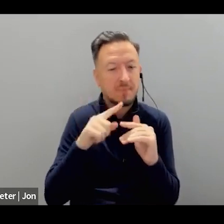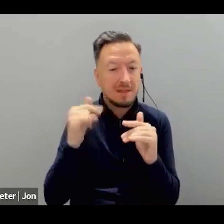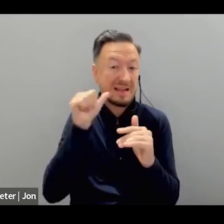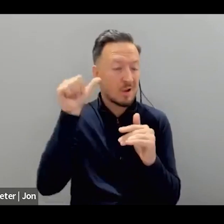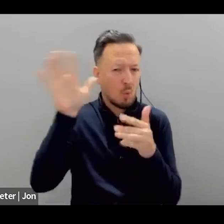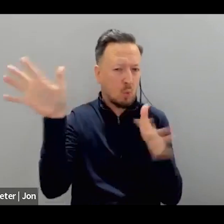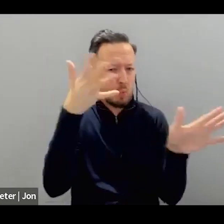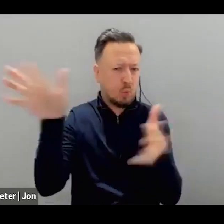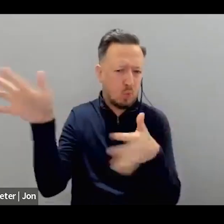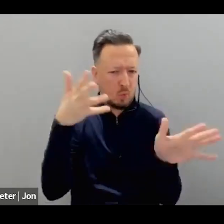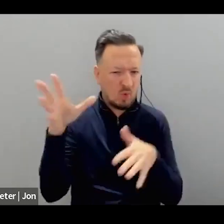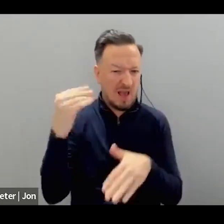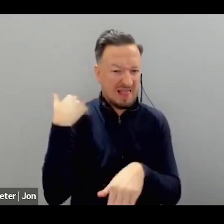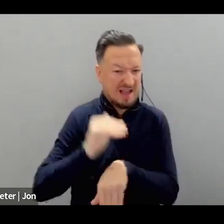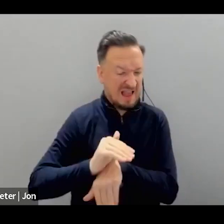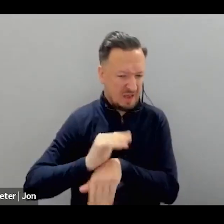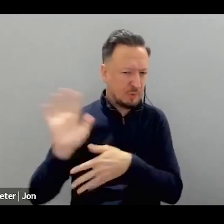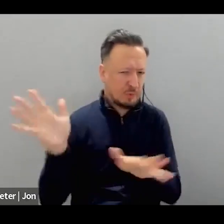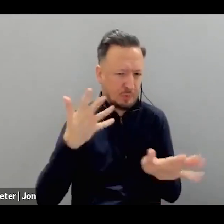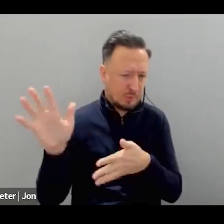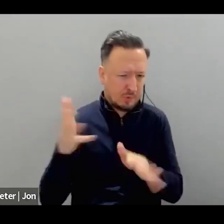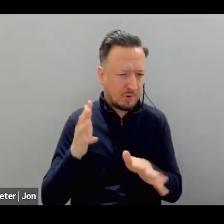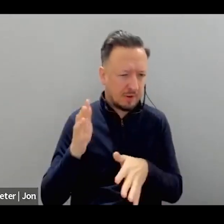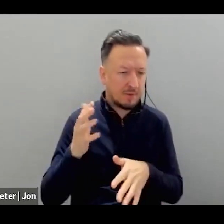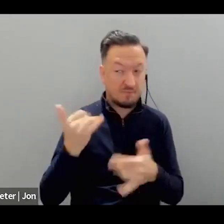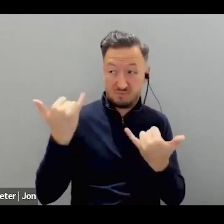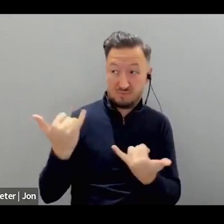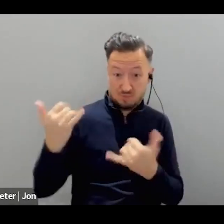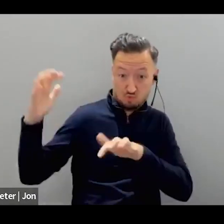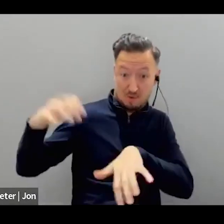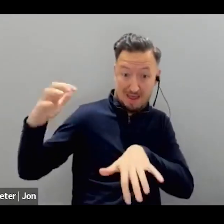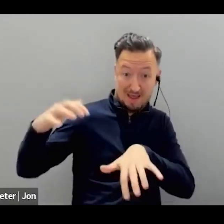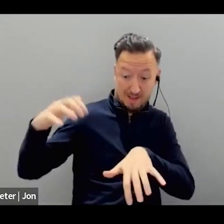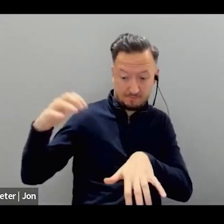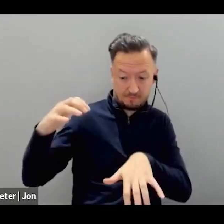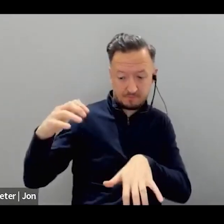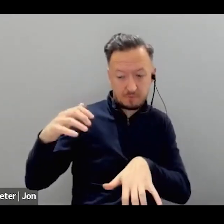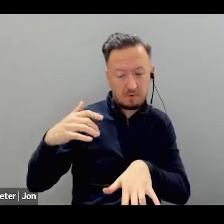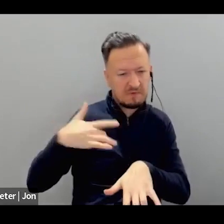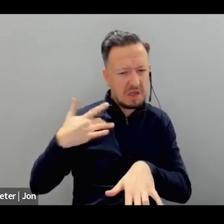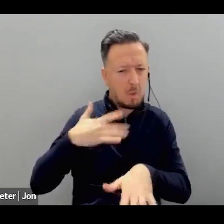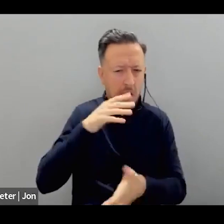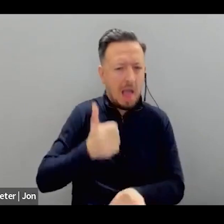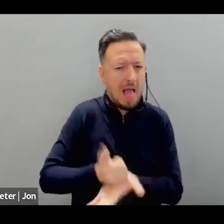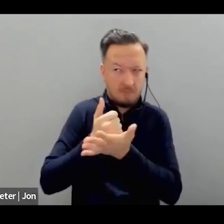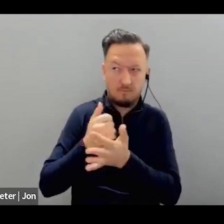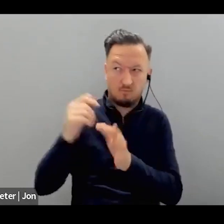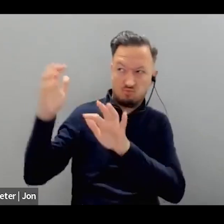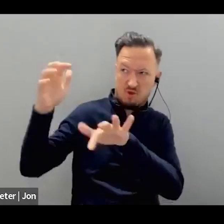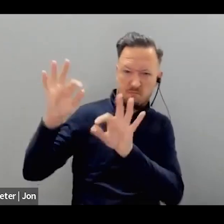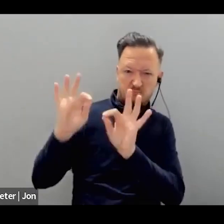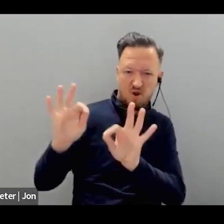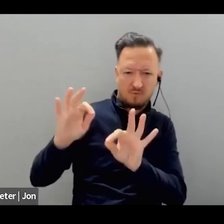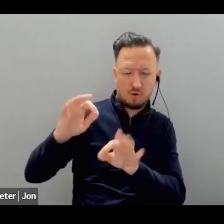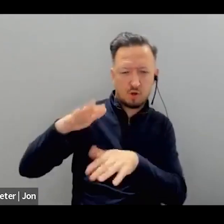yesterday and especially last night. And today's rain, we think, will ultimately help because it's the right kind of rain. It's slow and